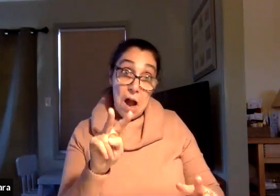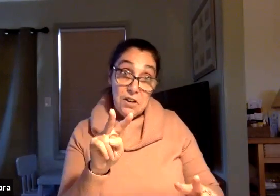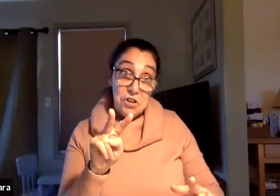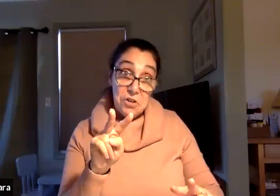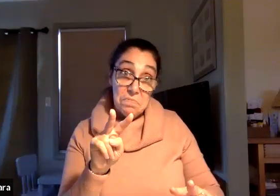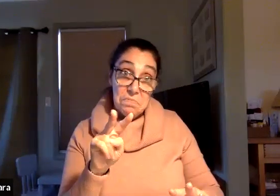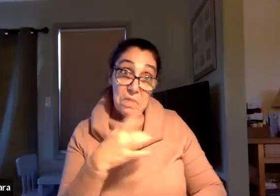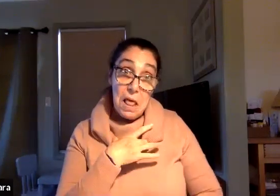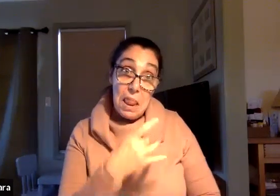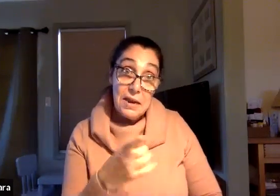watch, like.